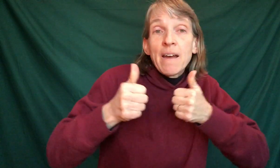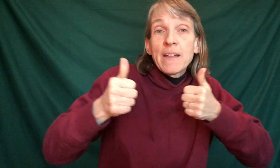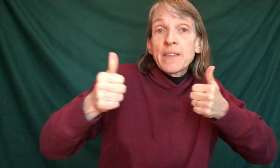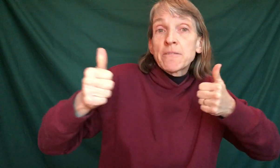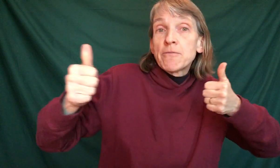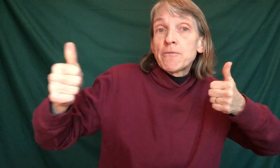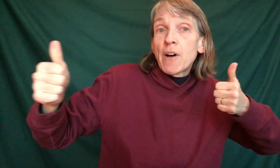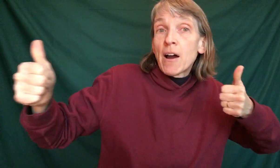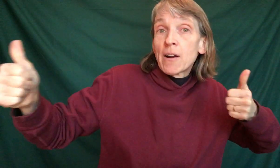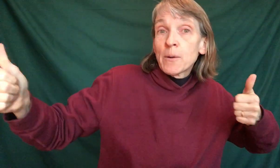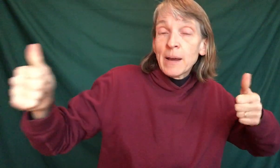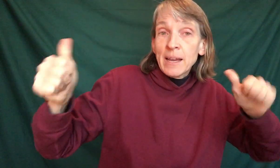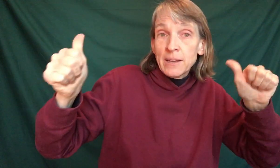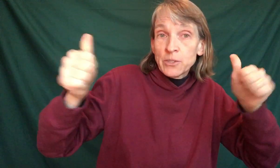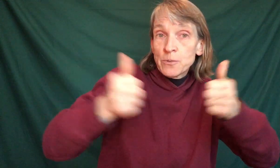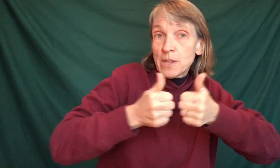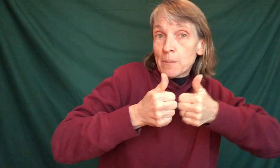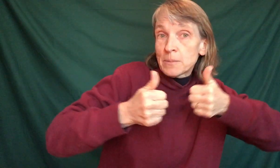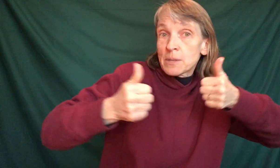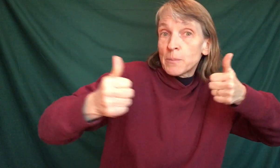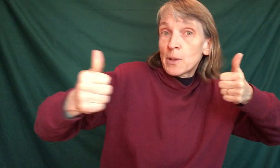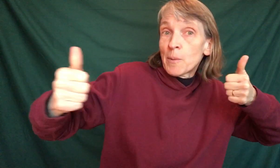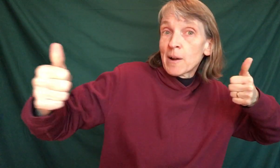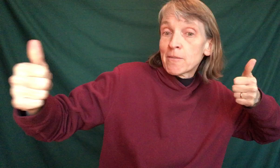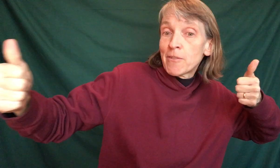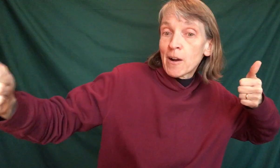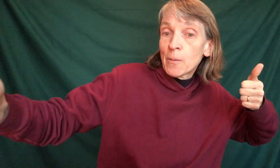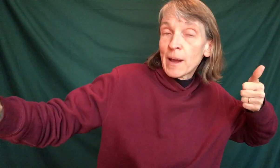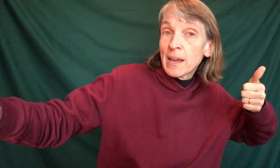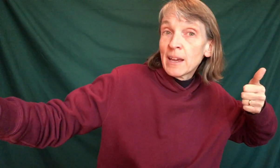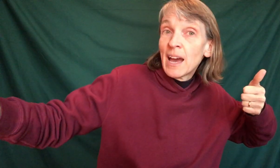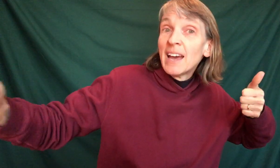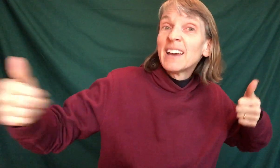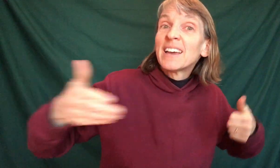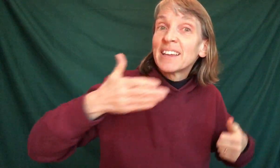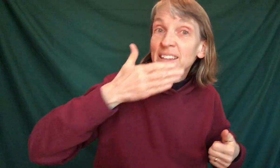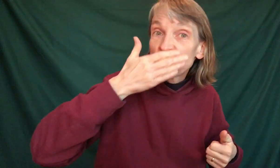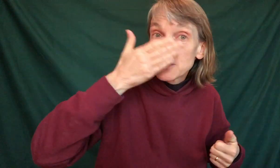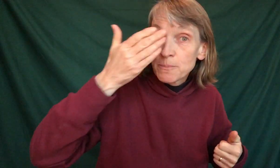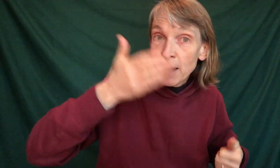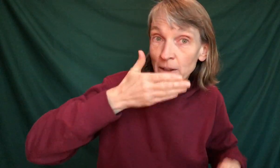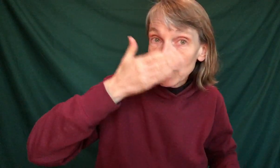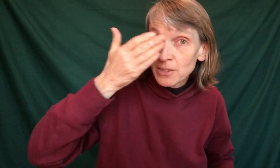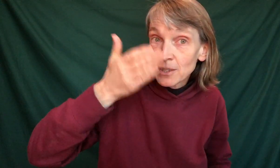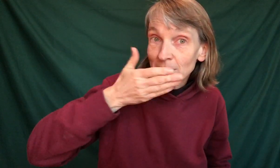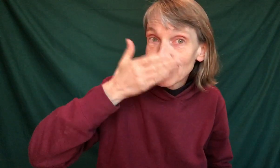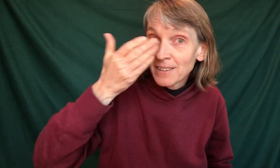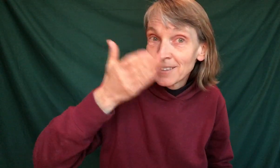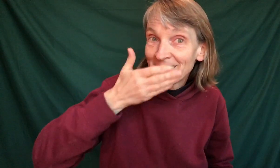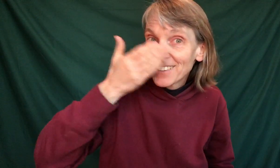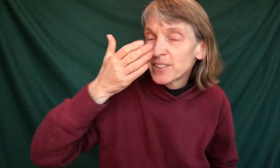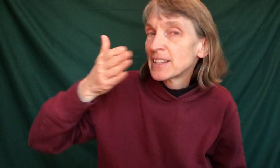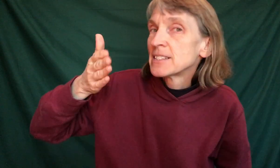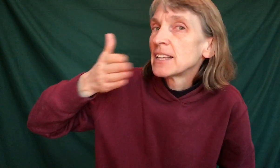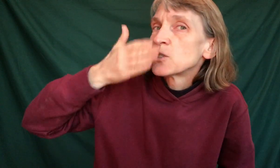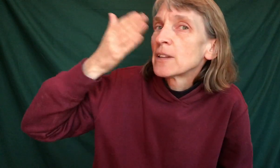And then far away, two thumbs, pull apart, far away, he smelled good things to eat. Sort of like